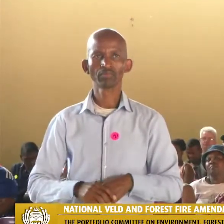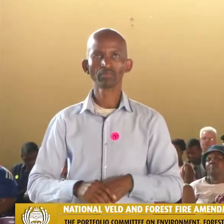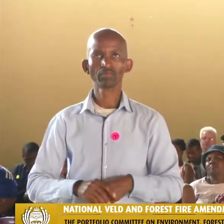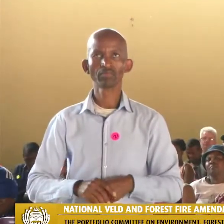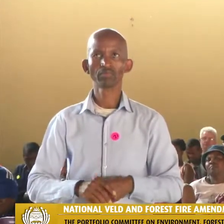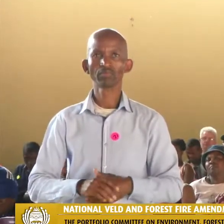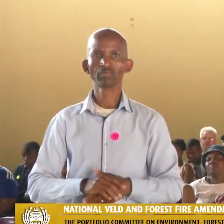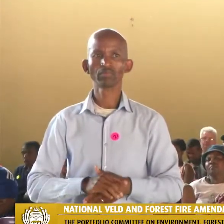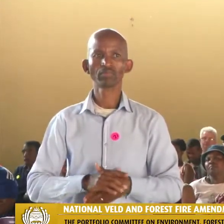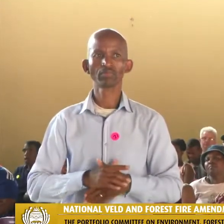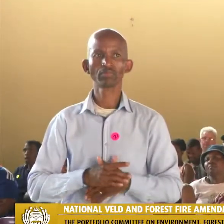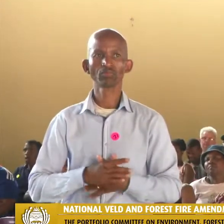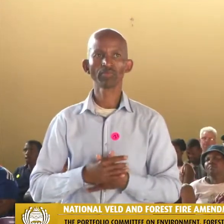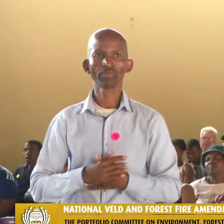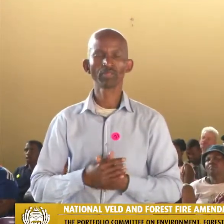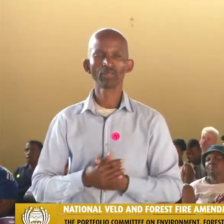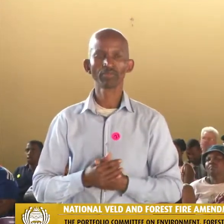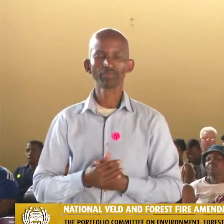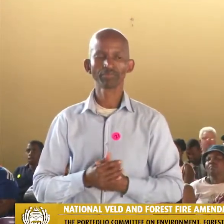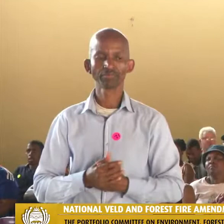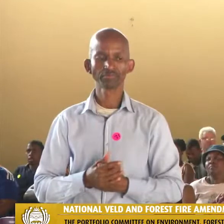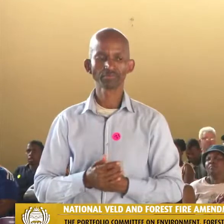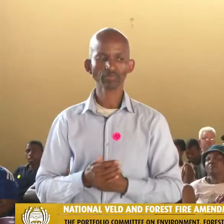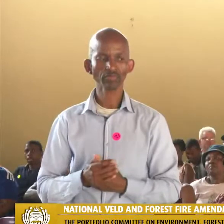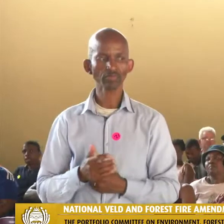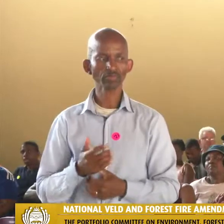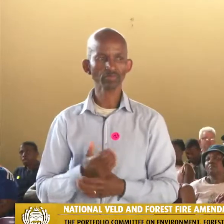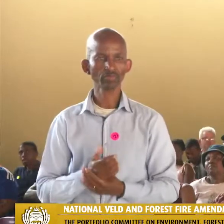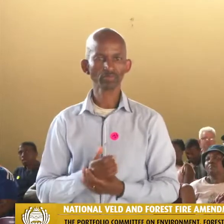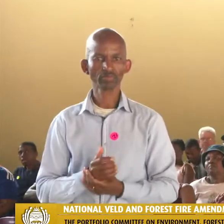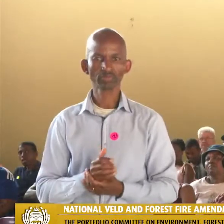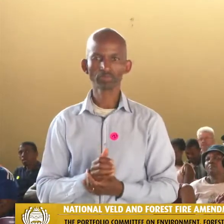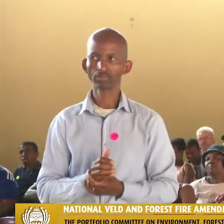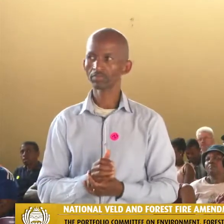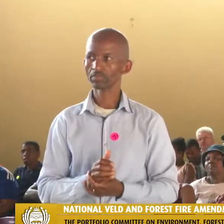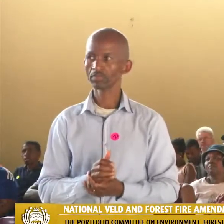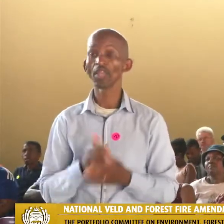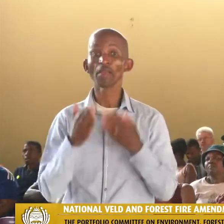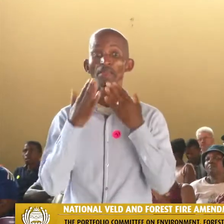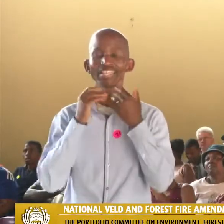Le fa go ntse jalo rona re fano ka kgang ya molaotlhomo.